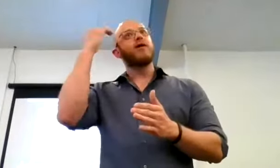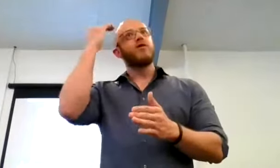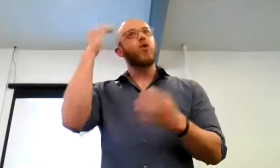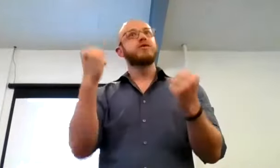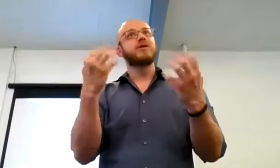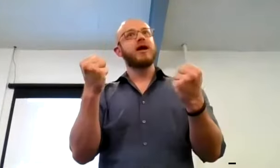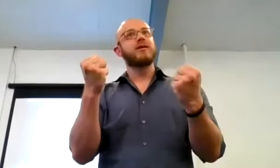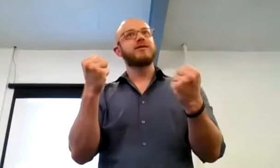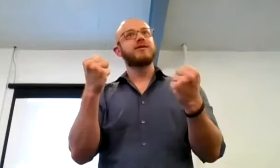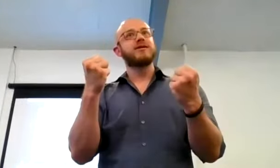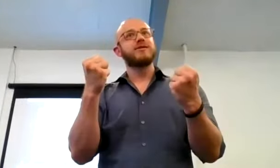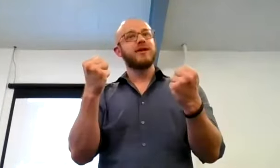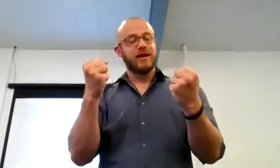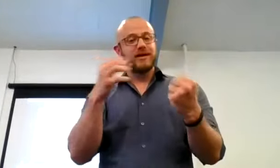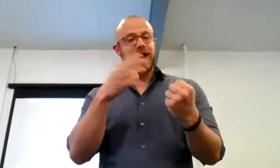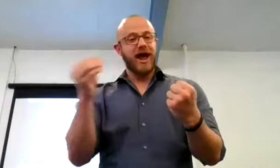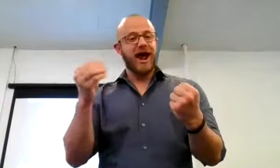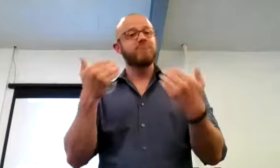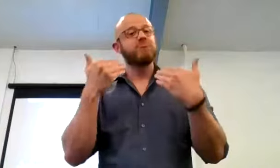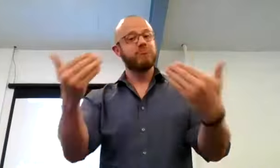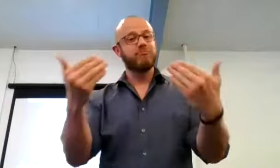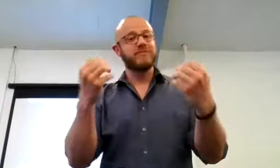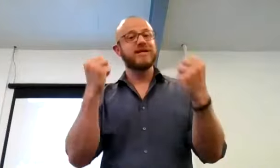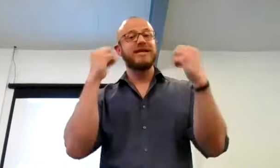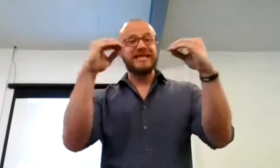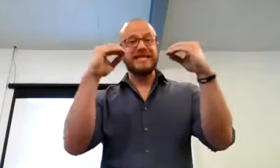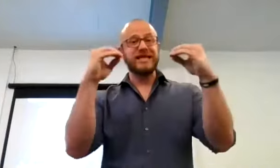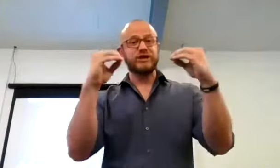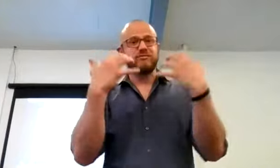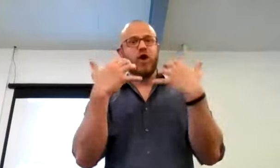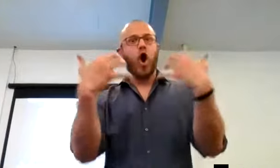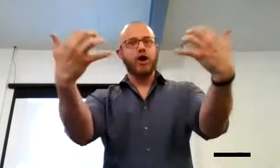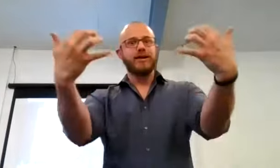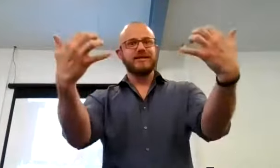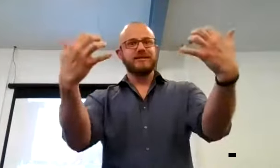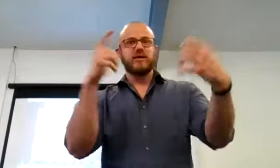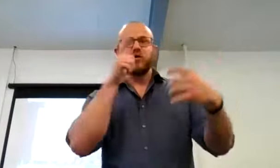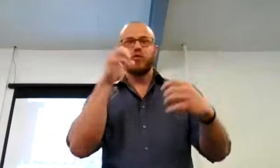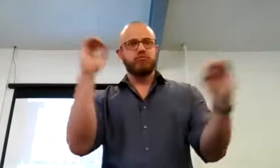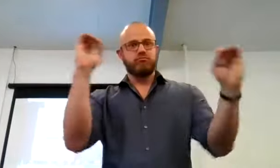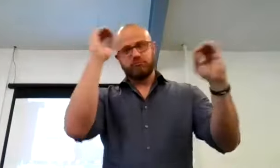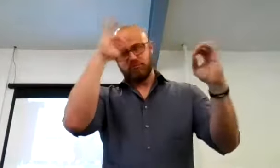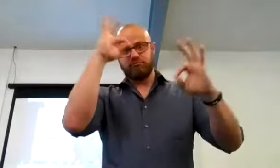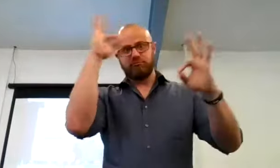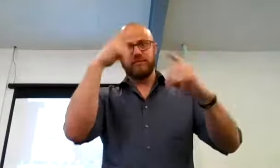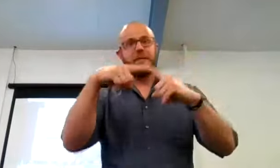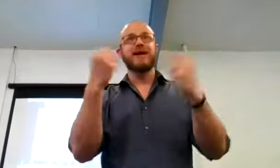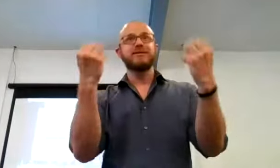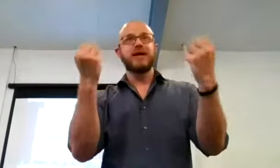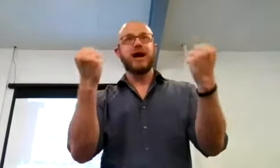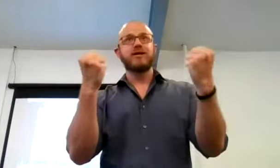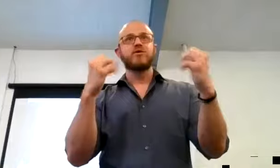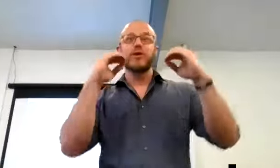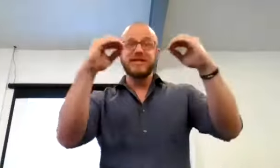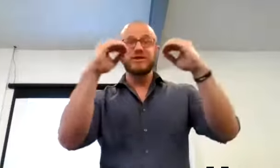the person thought that they knew sign, right? So they went ahead and said, okay, yeah, I took the presentation, it's fine. I'm gonna go ahead,